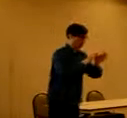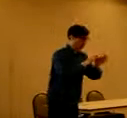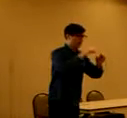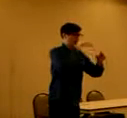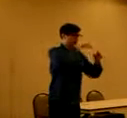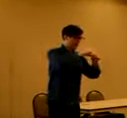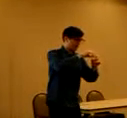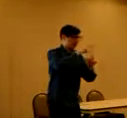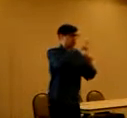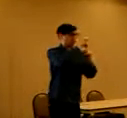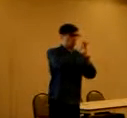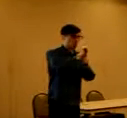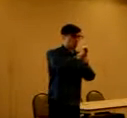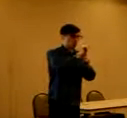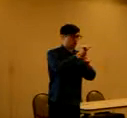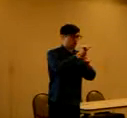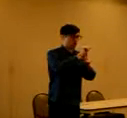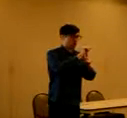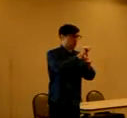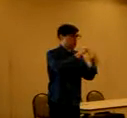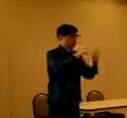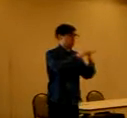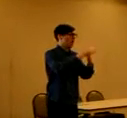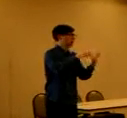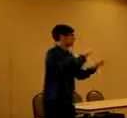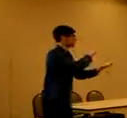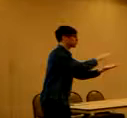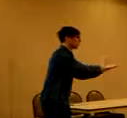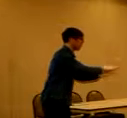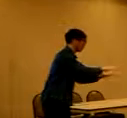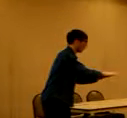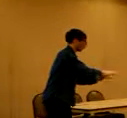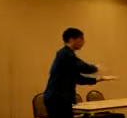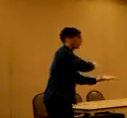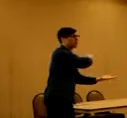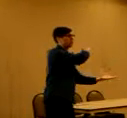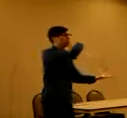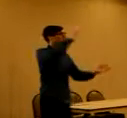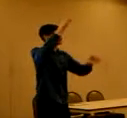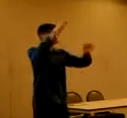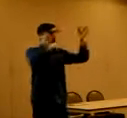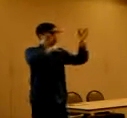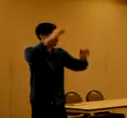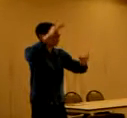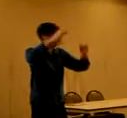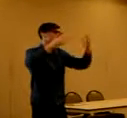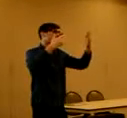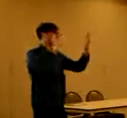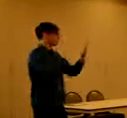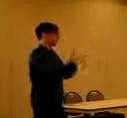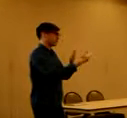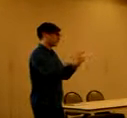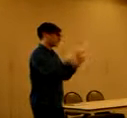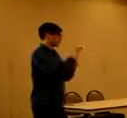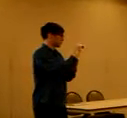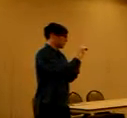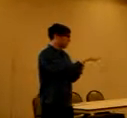To interpret in the state of Florida, it doesn't matter if it's a school to court, it doesn't matter,